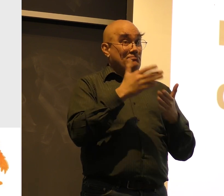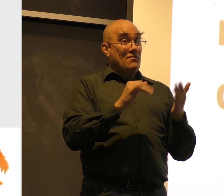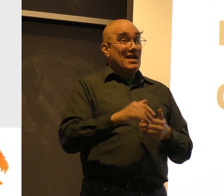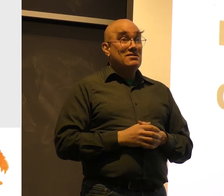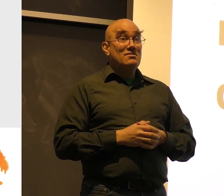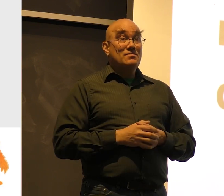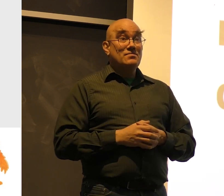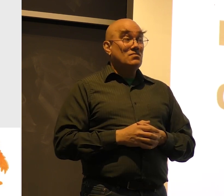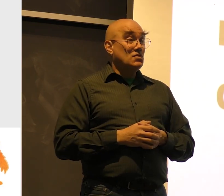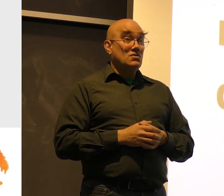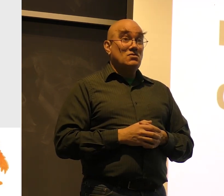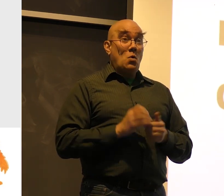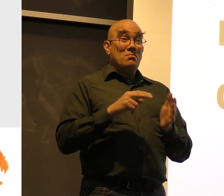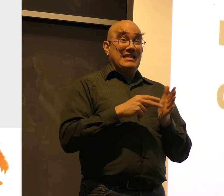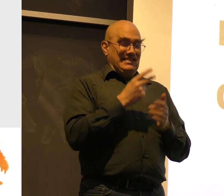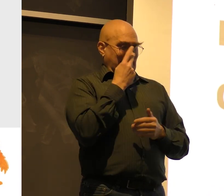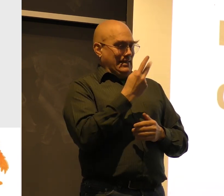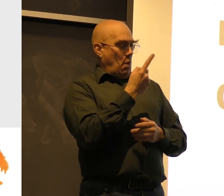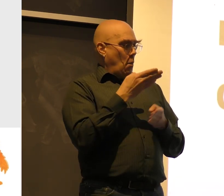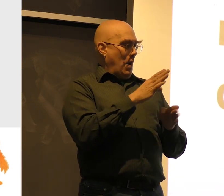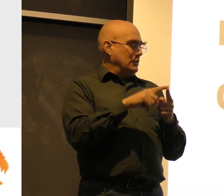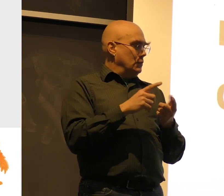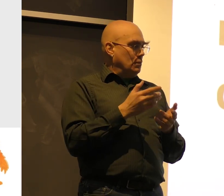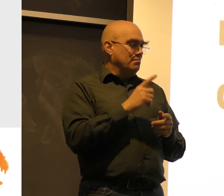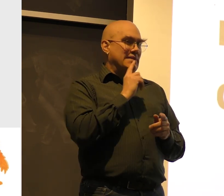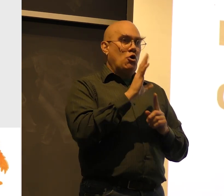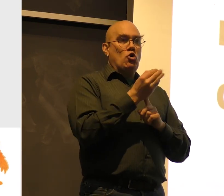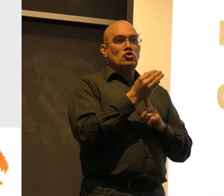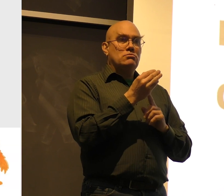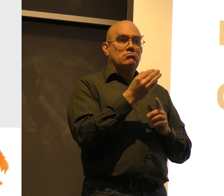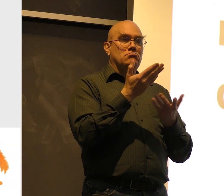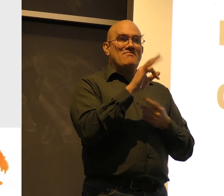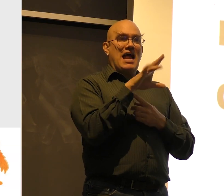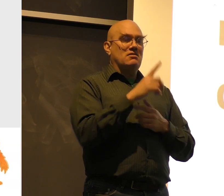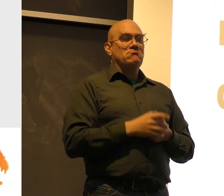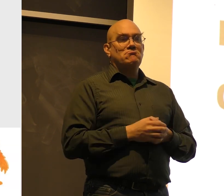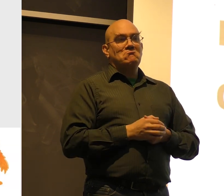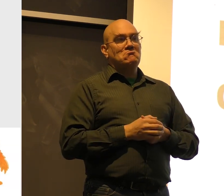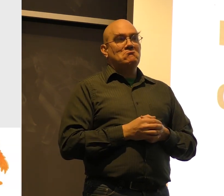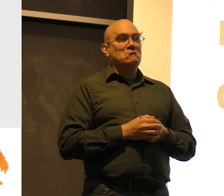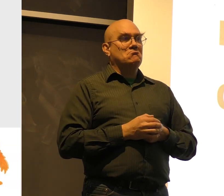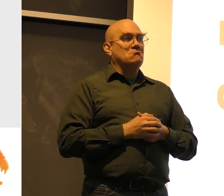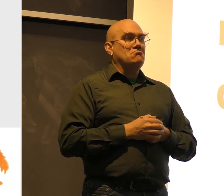and the internet are a big part of that, which means you see one way to be culturally valid? No.